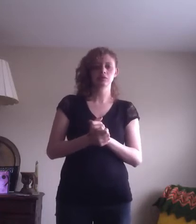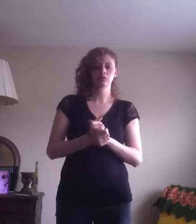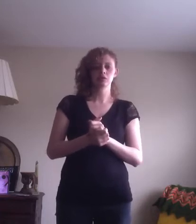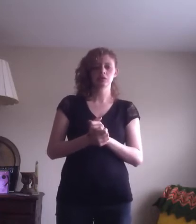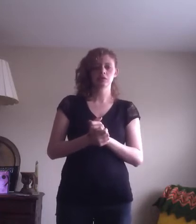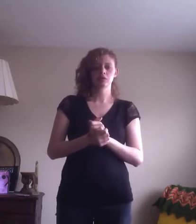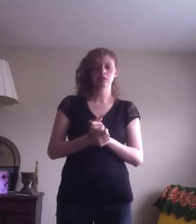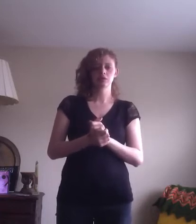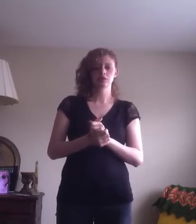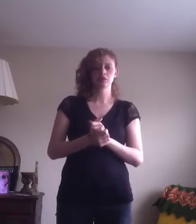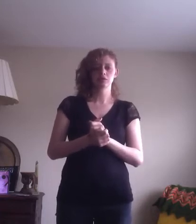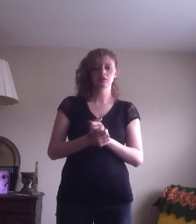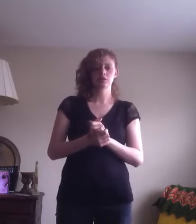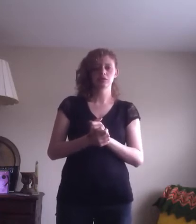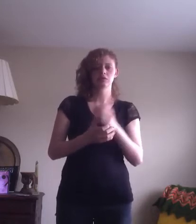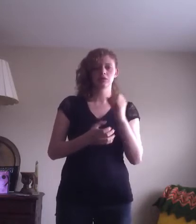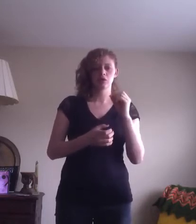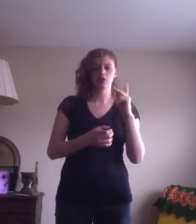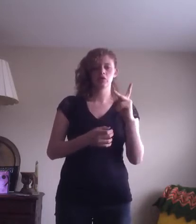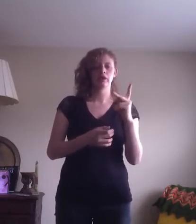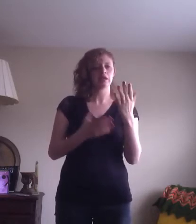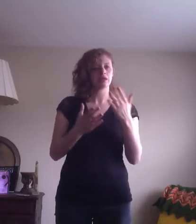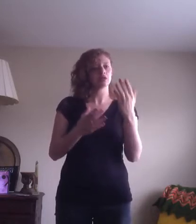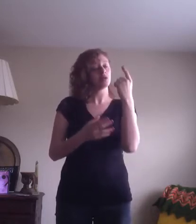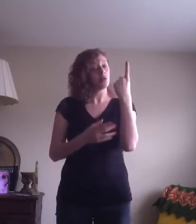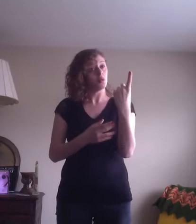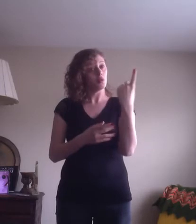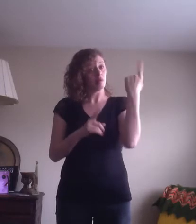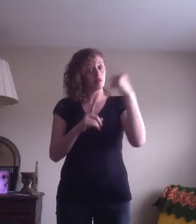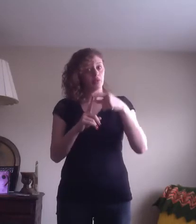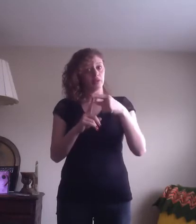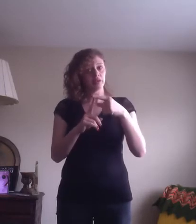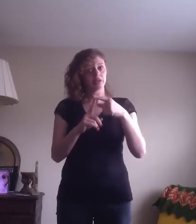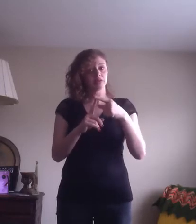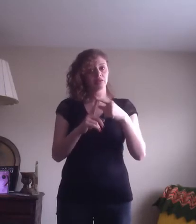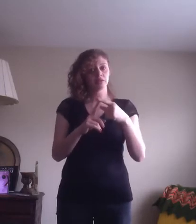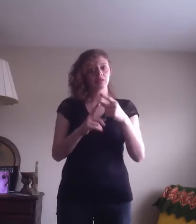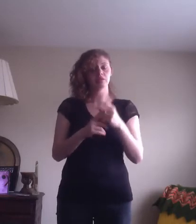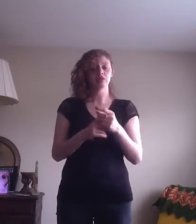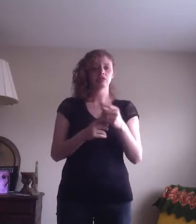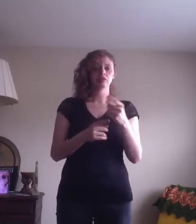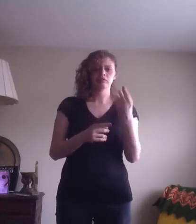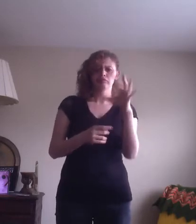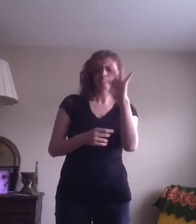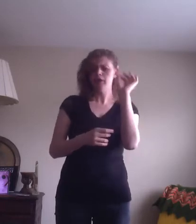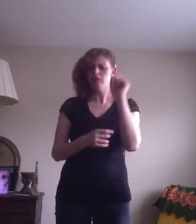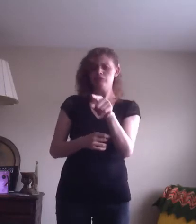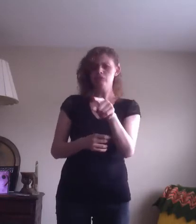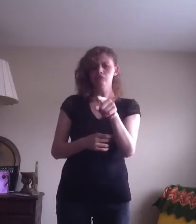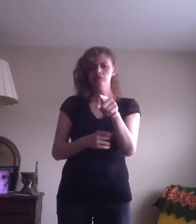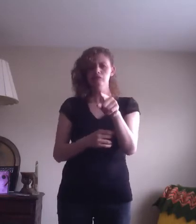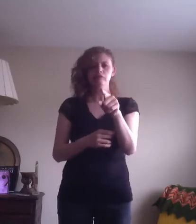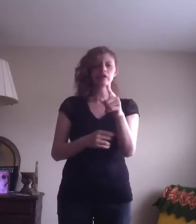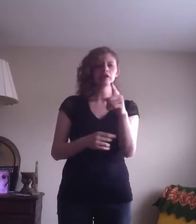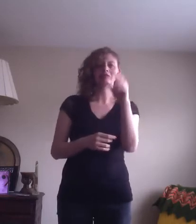okay, there's 1 point, and you put 0 above that. Then, arbitrarily anywhere to the right of that, you